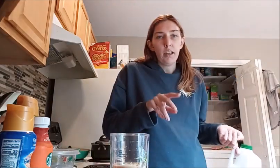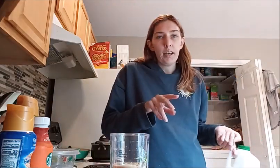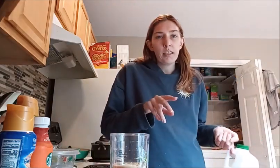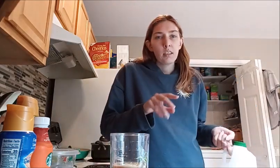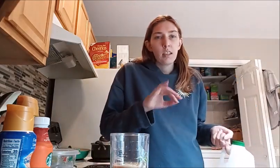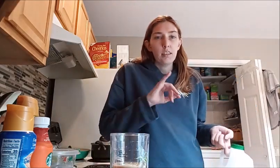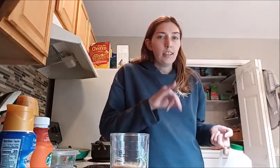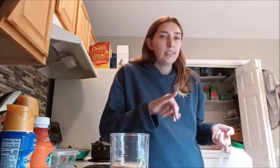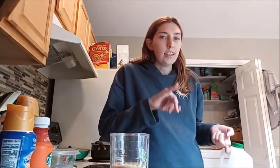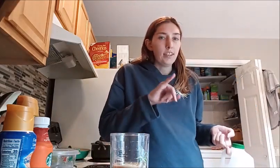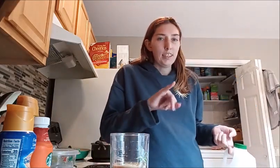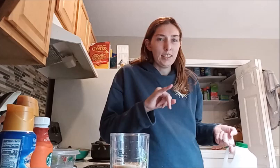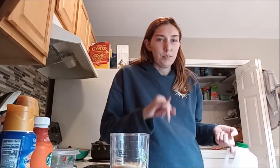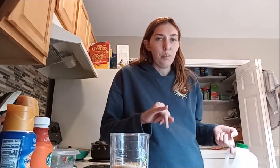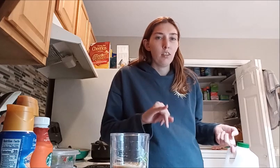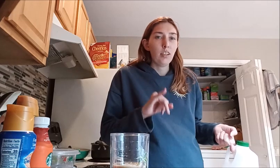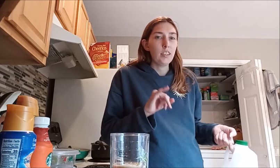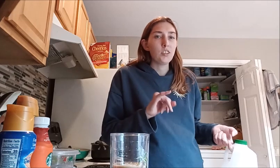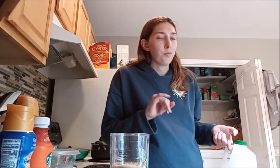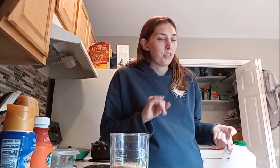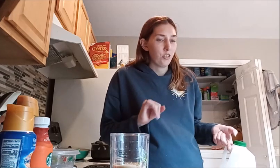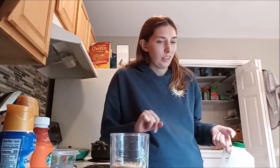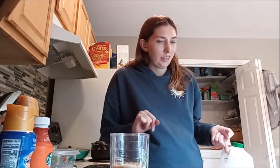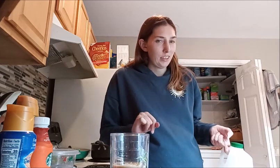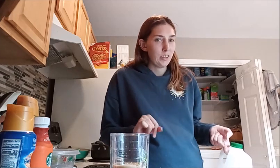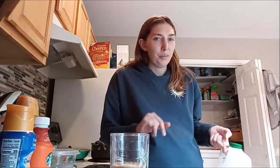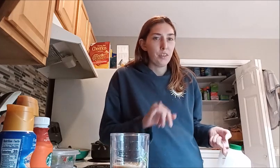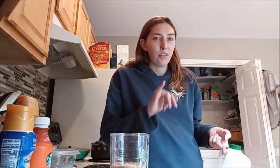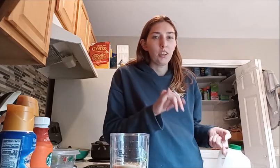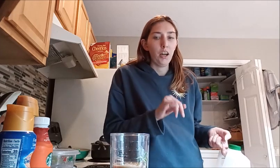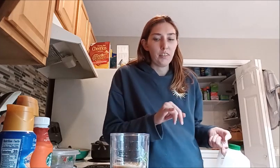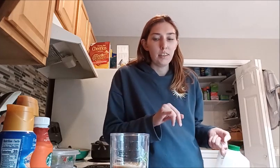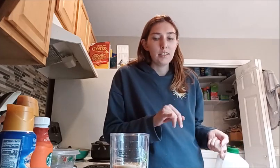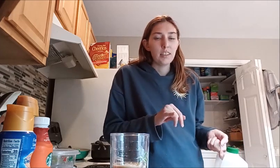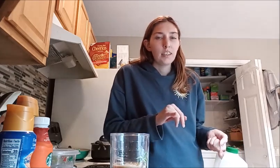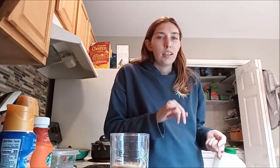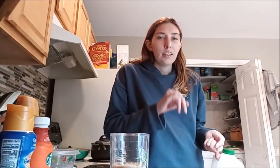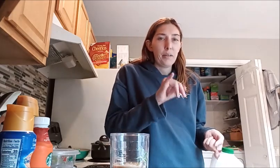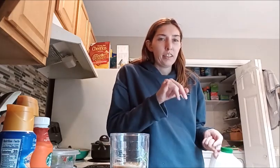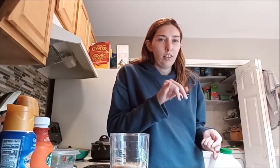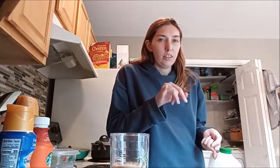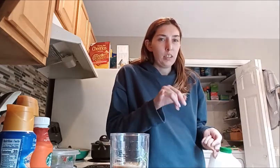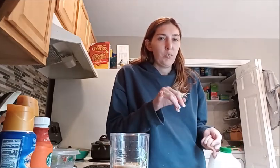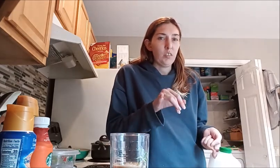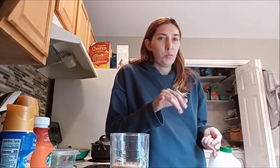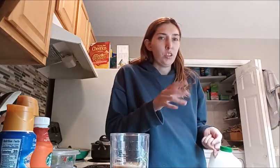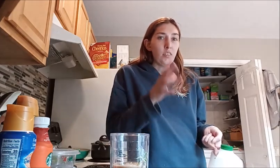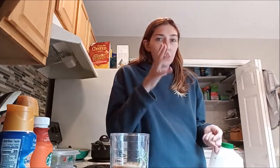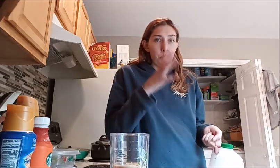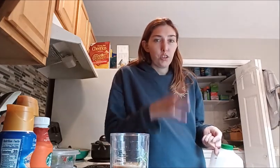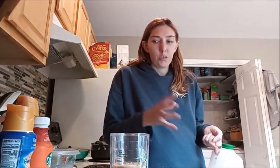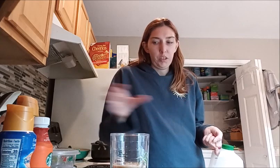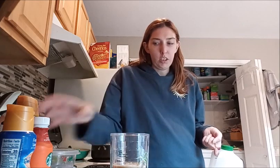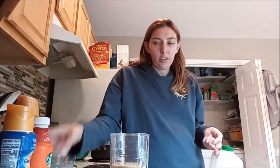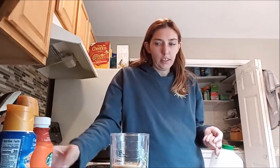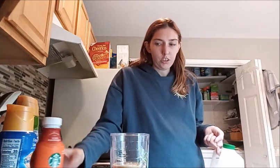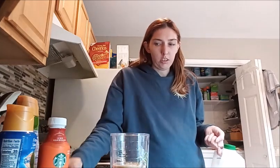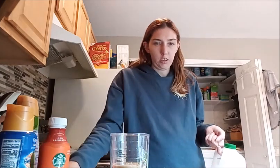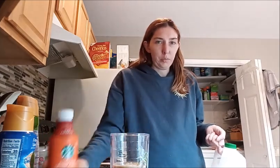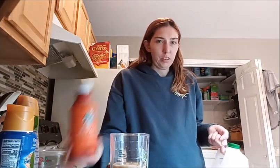FYI, yes, there is milk in these Starbucks drinks, especially for the coffees. Depending on the type of espresso, if it's just pure espresso, then that's just going to be this.